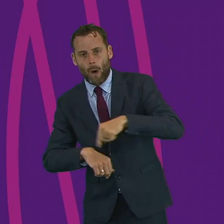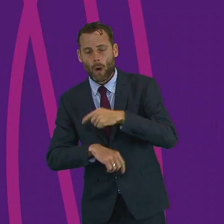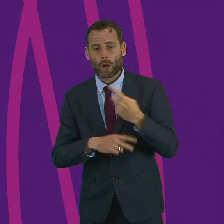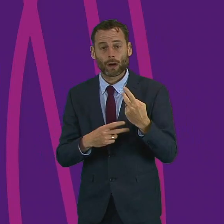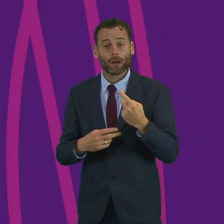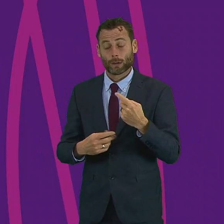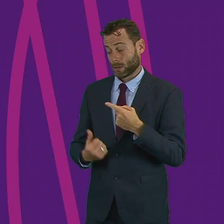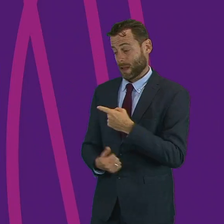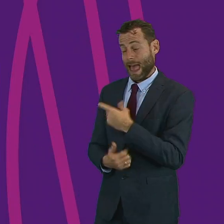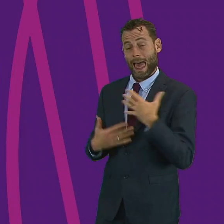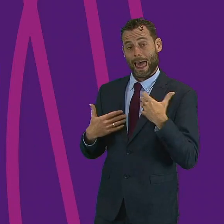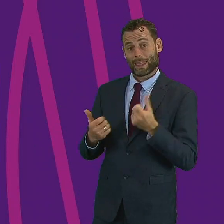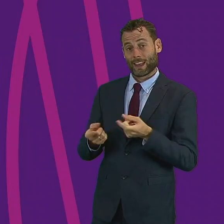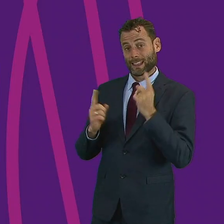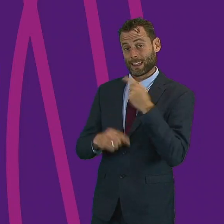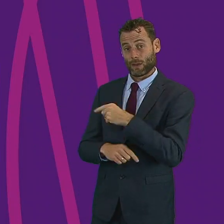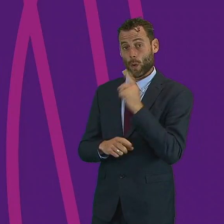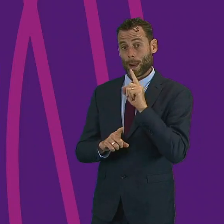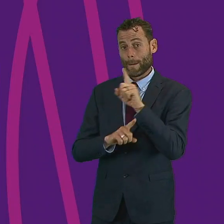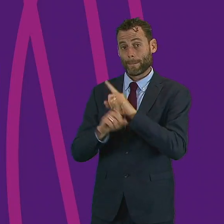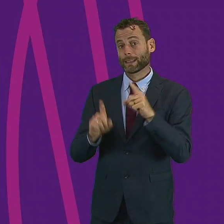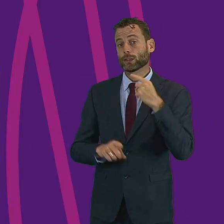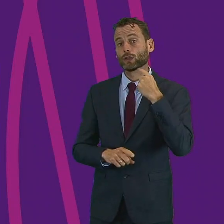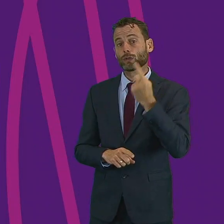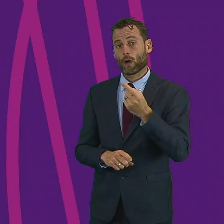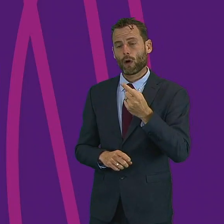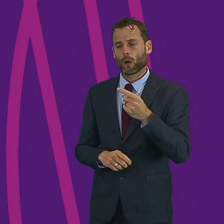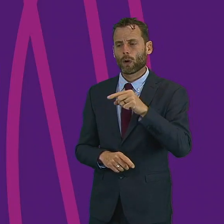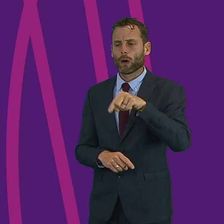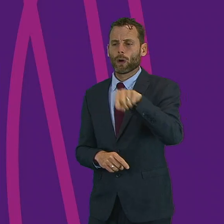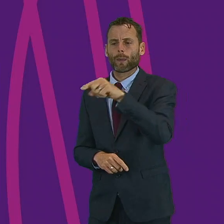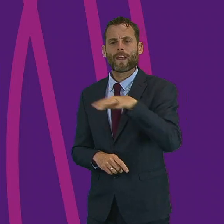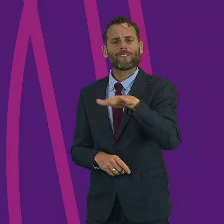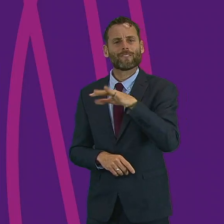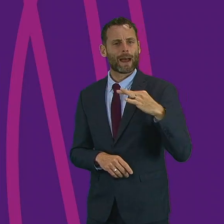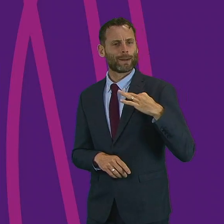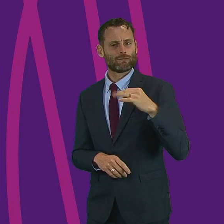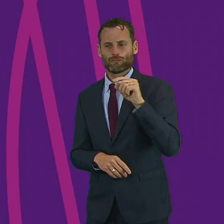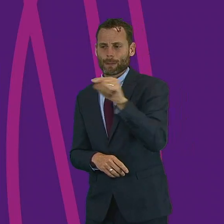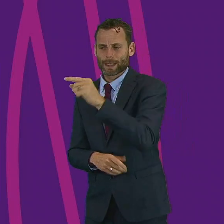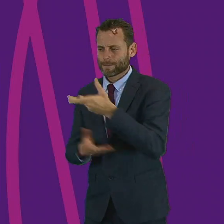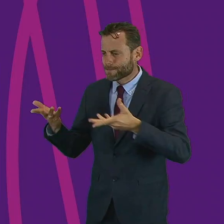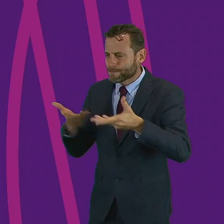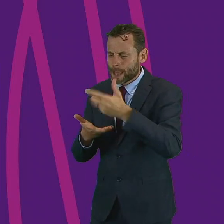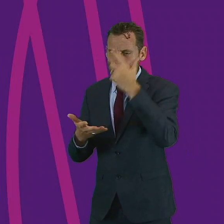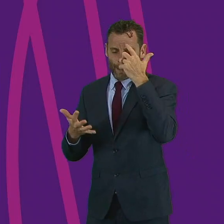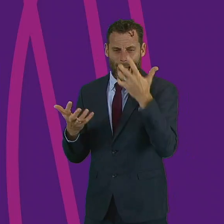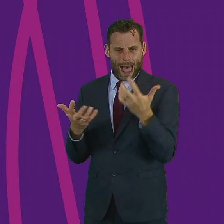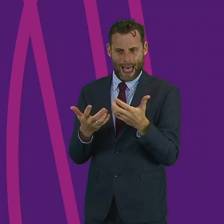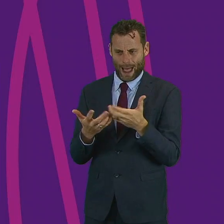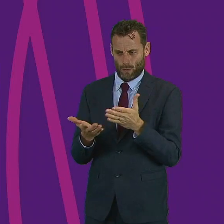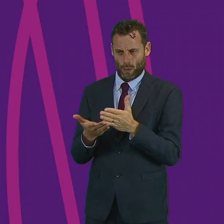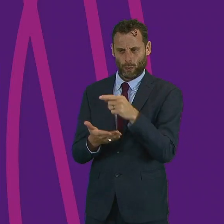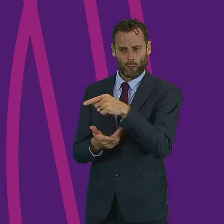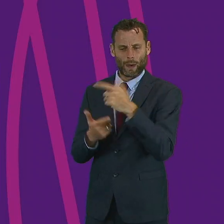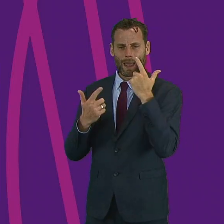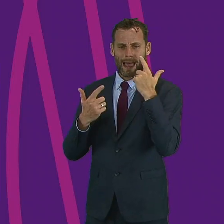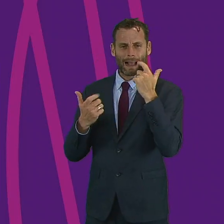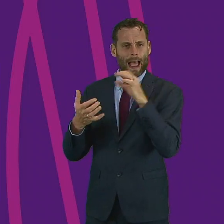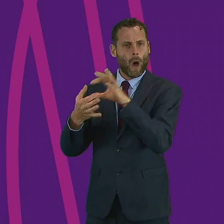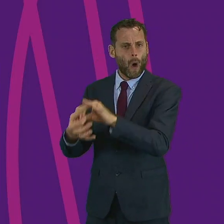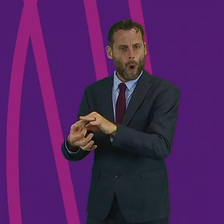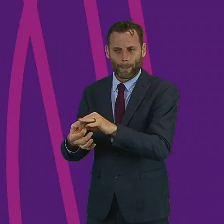people with dementia. So it is hugely difficult for all of us to see and hear the distress of families who are